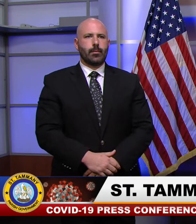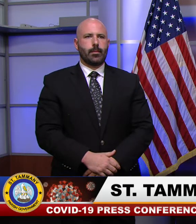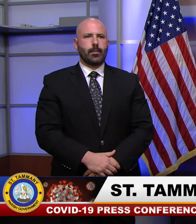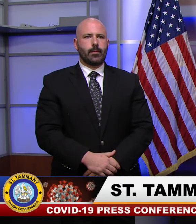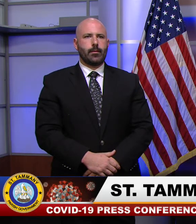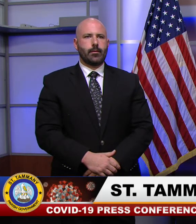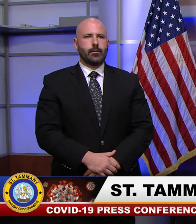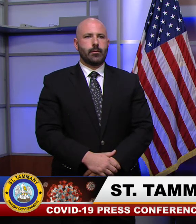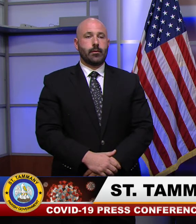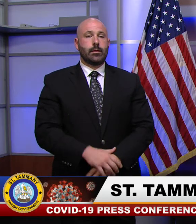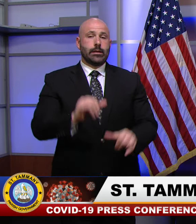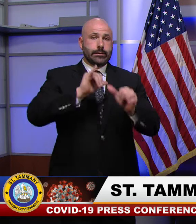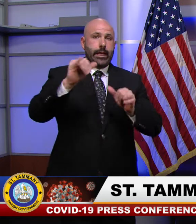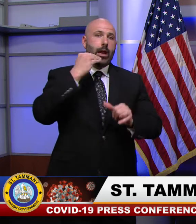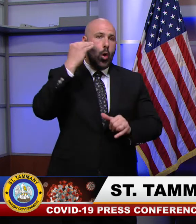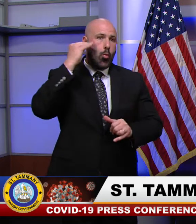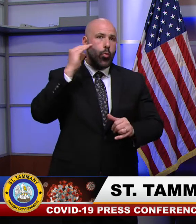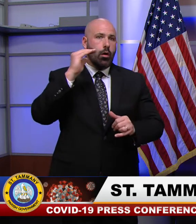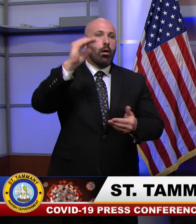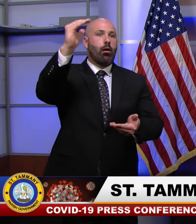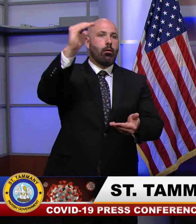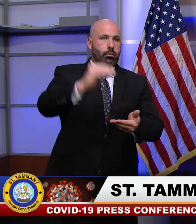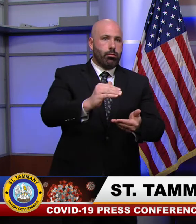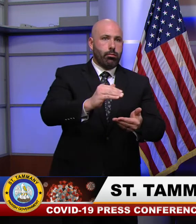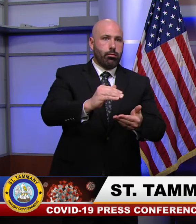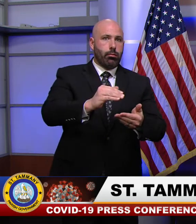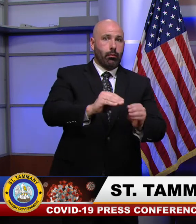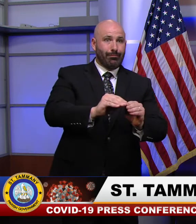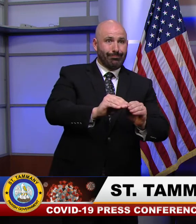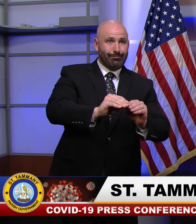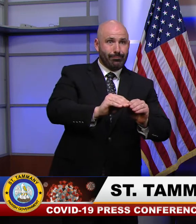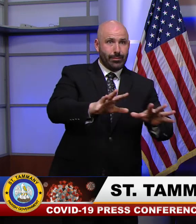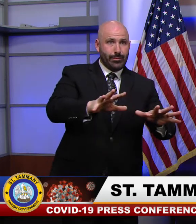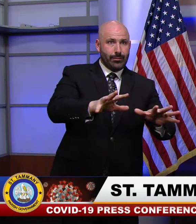curve much sooner as opposed to contributing to the